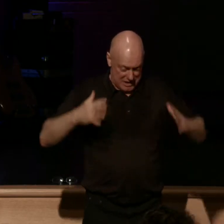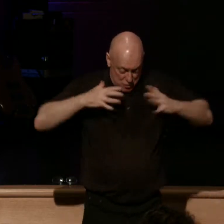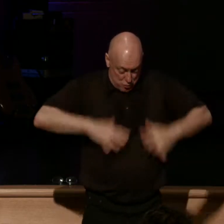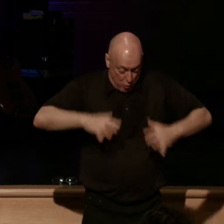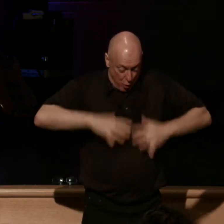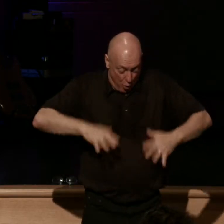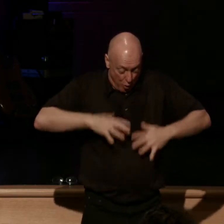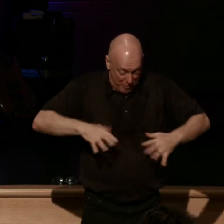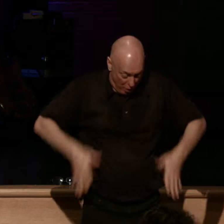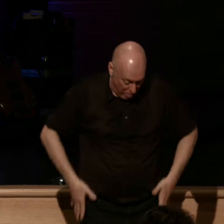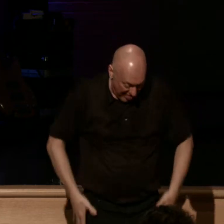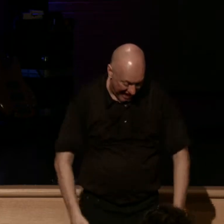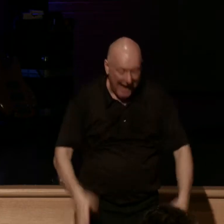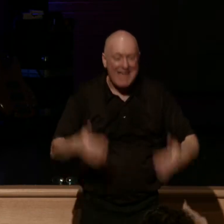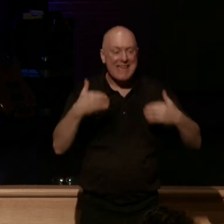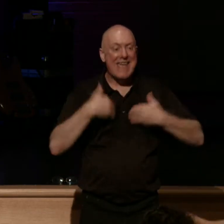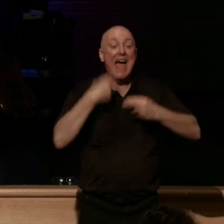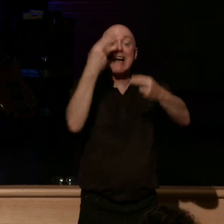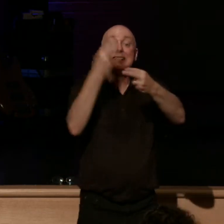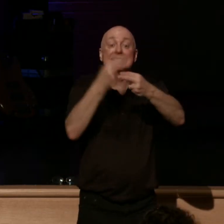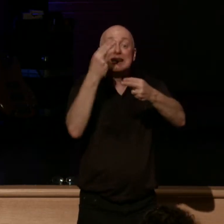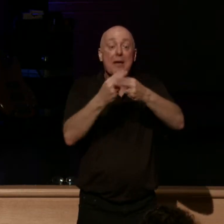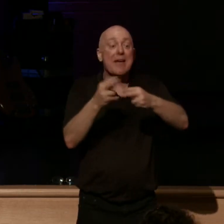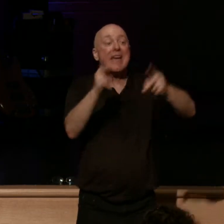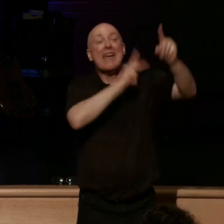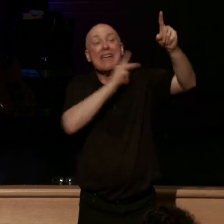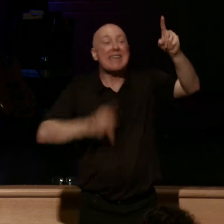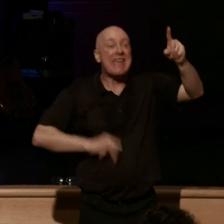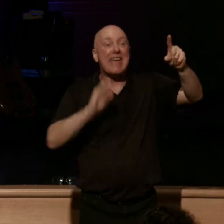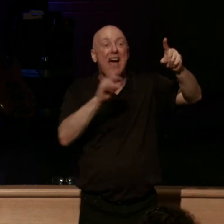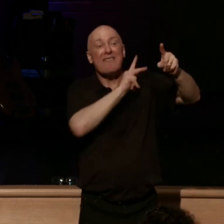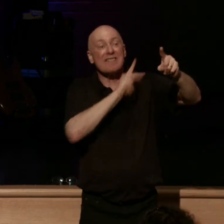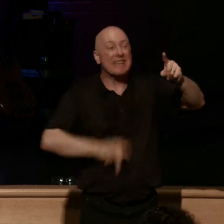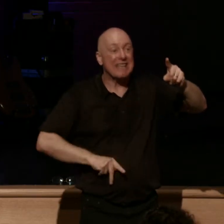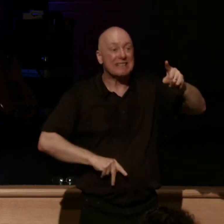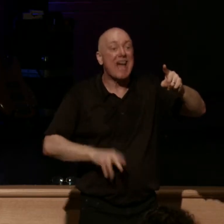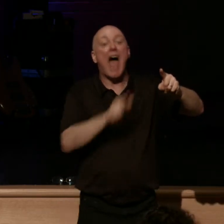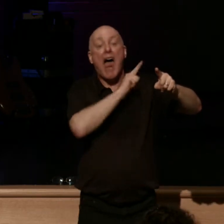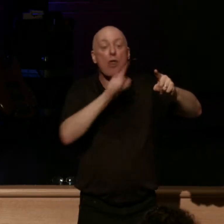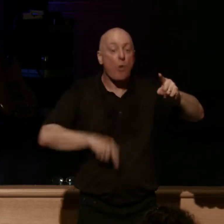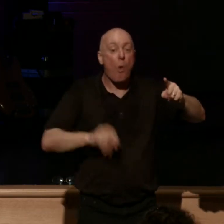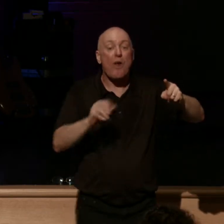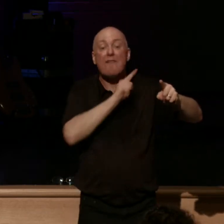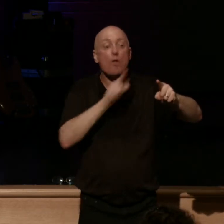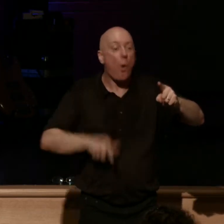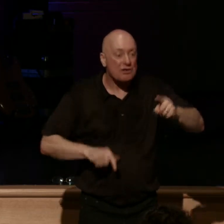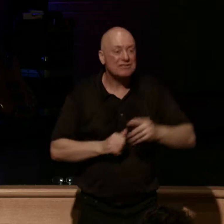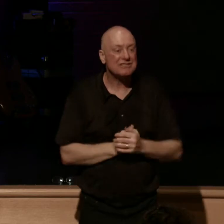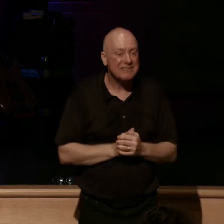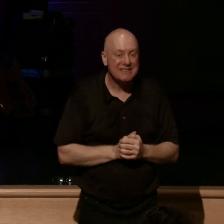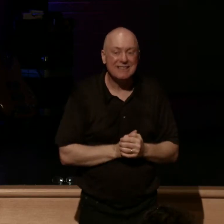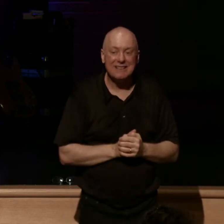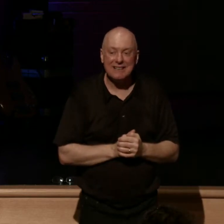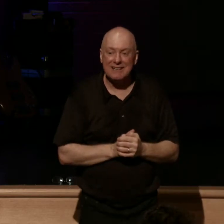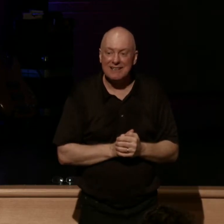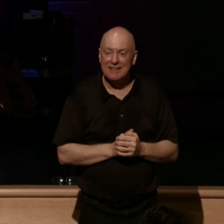and on his thigh, he has a name written, King of Kings and Lord of Lords."